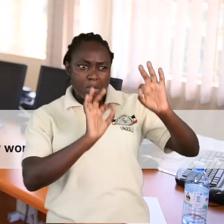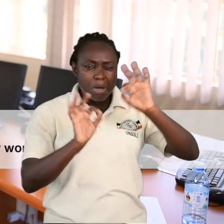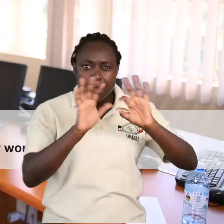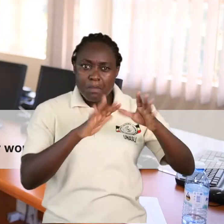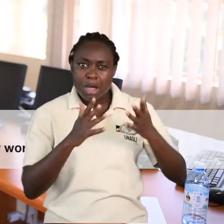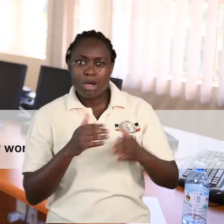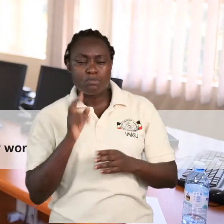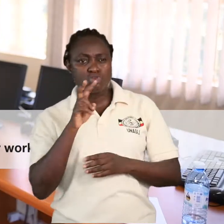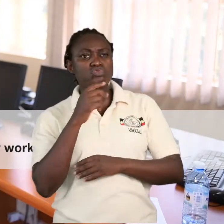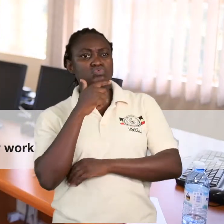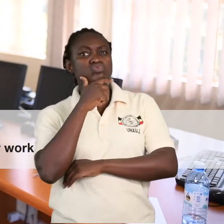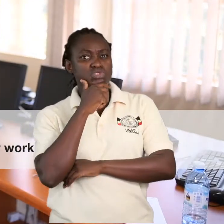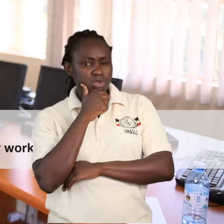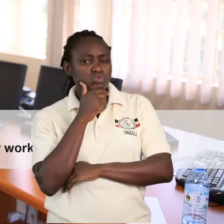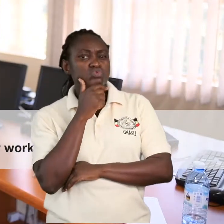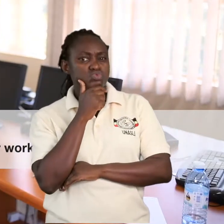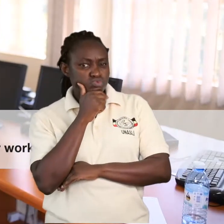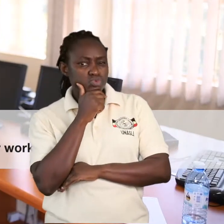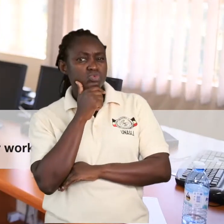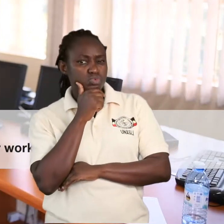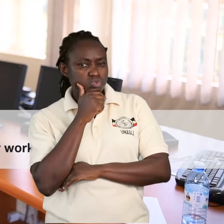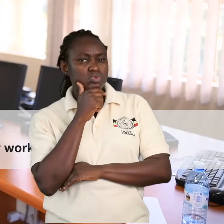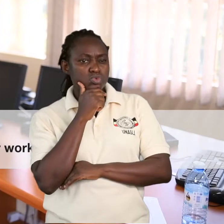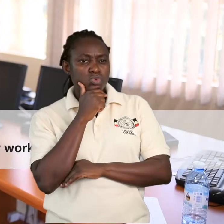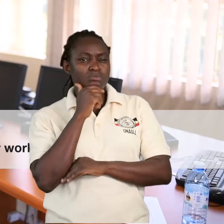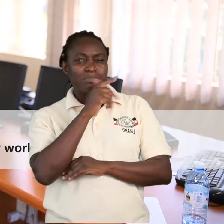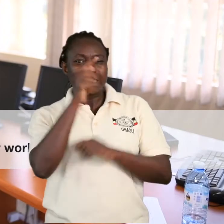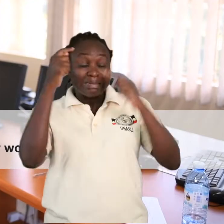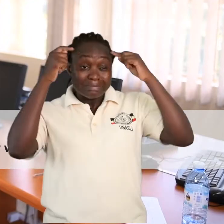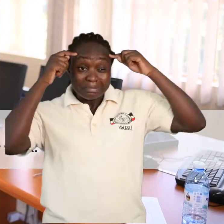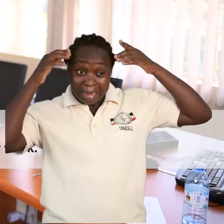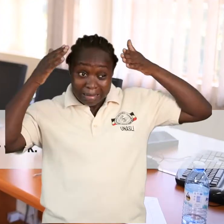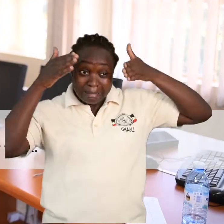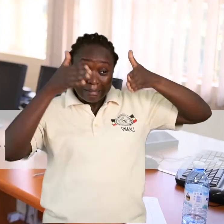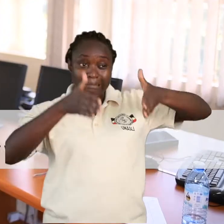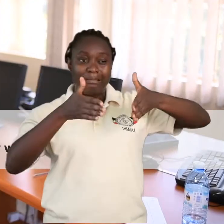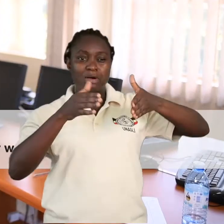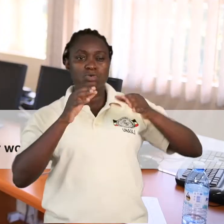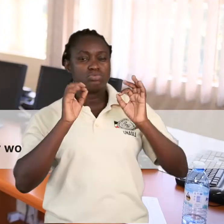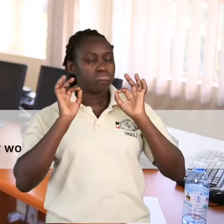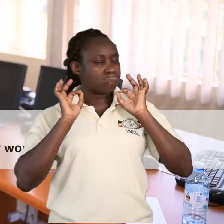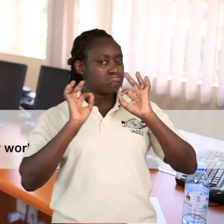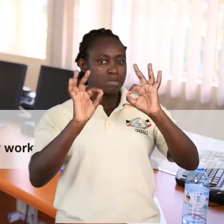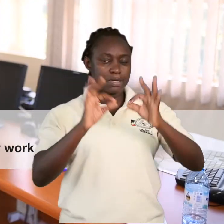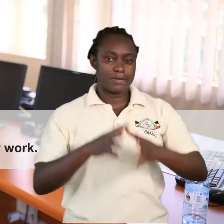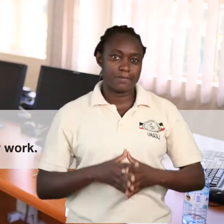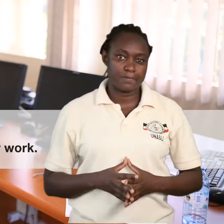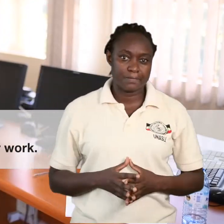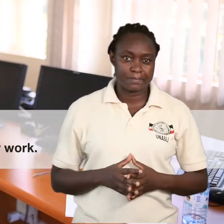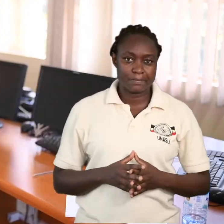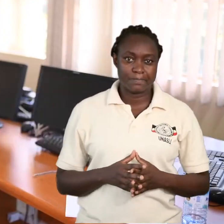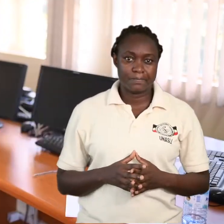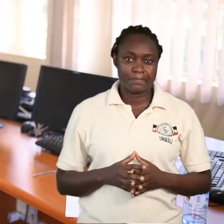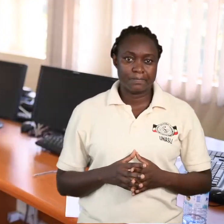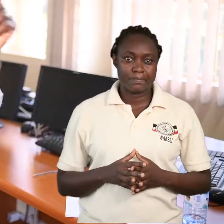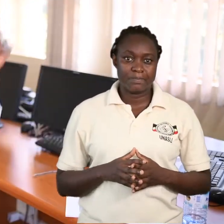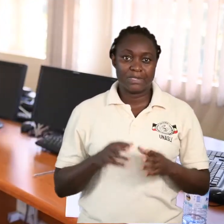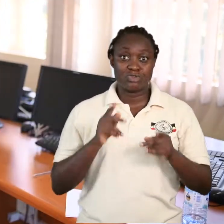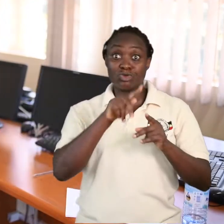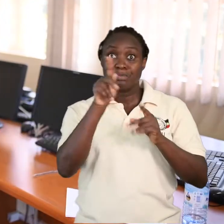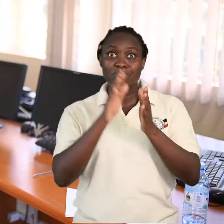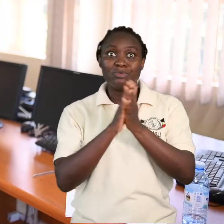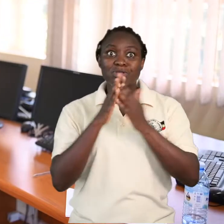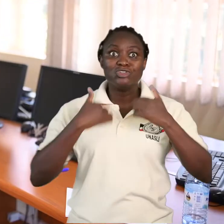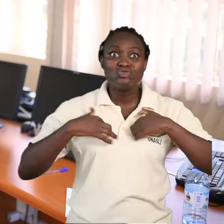make it intelligent. You have made your choices very intelligently to catch the